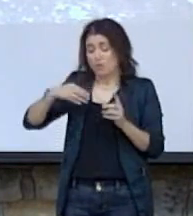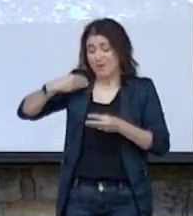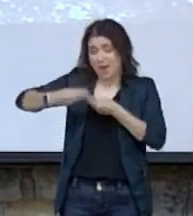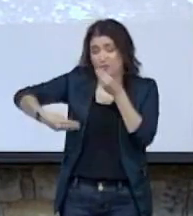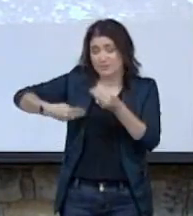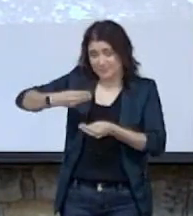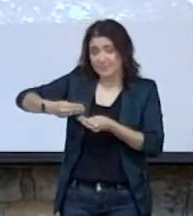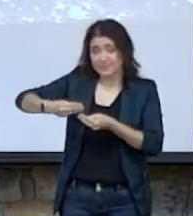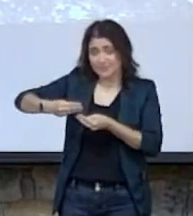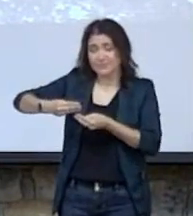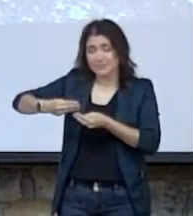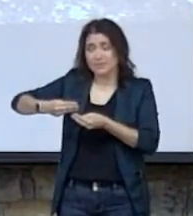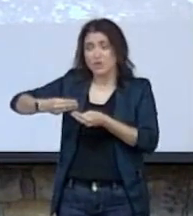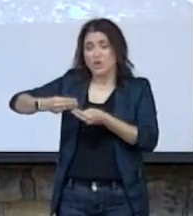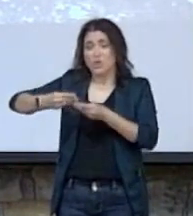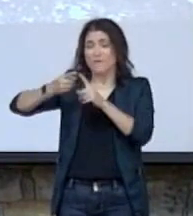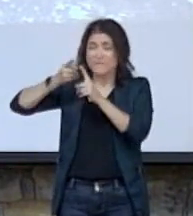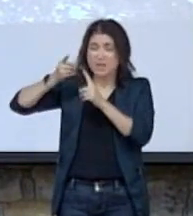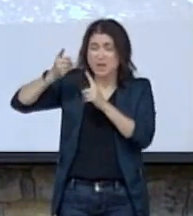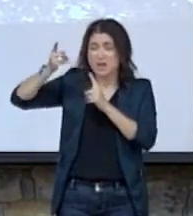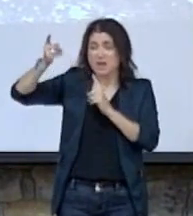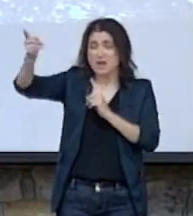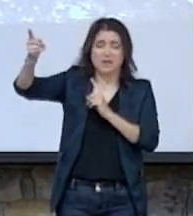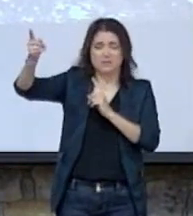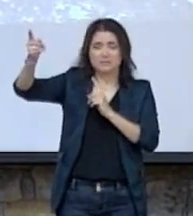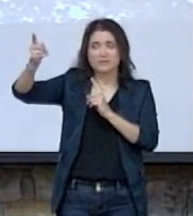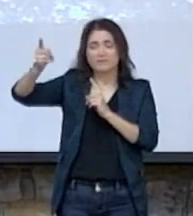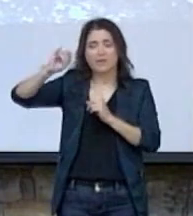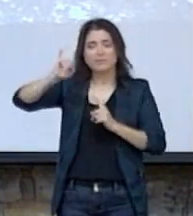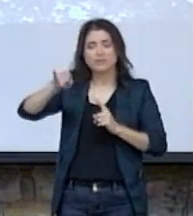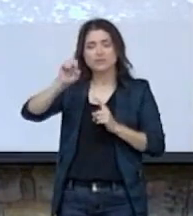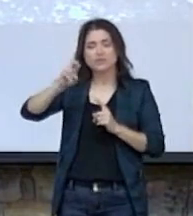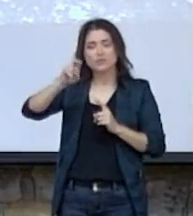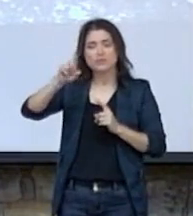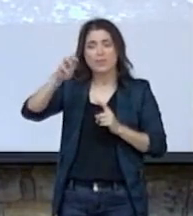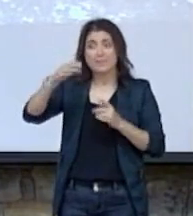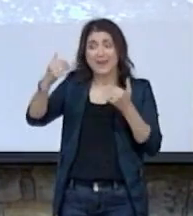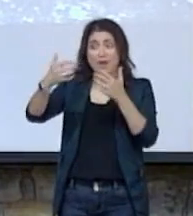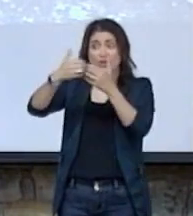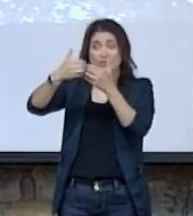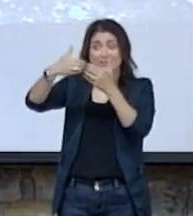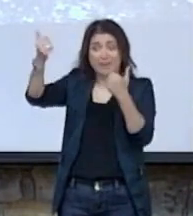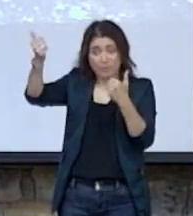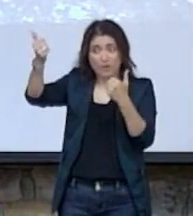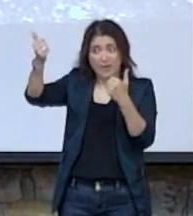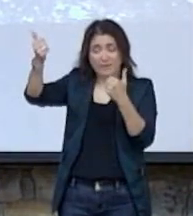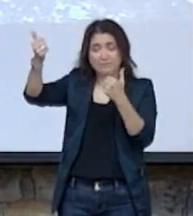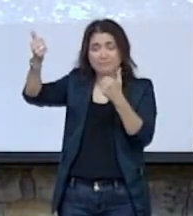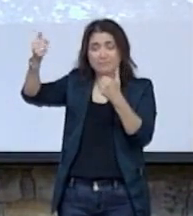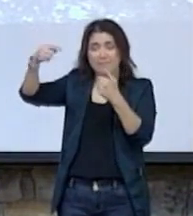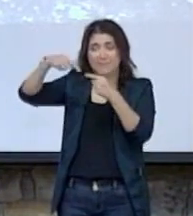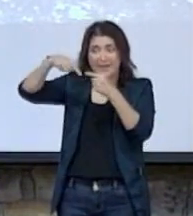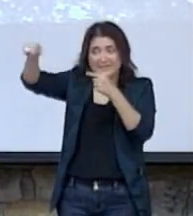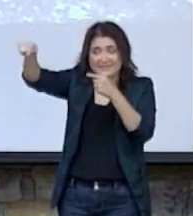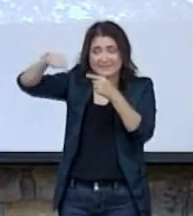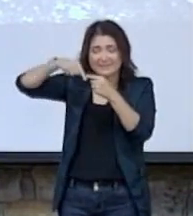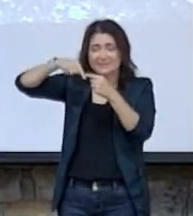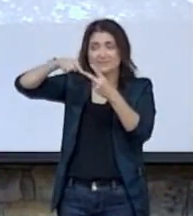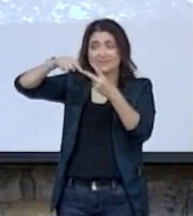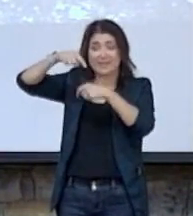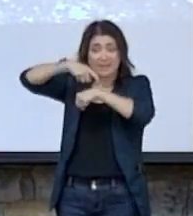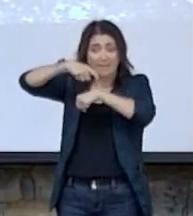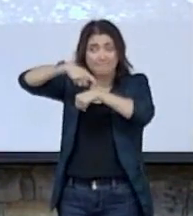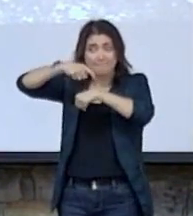land inheritance, was a distance away from Jerusalem. You are now separated by distance and time to even get to